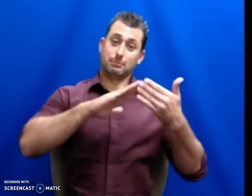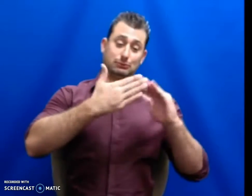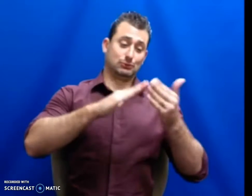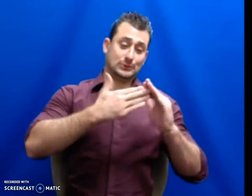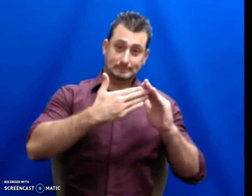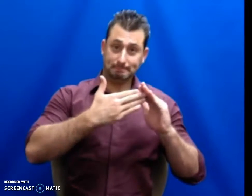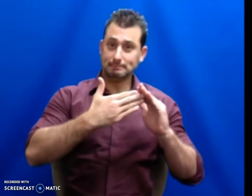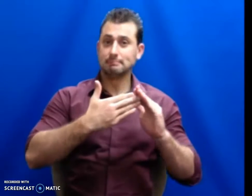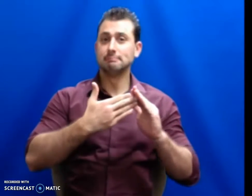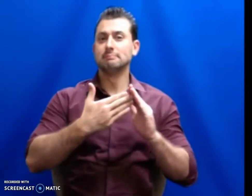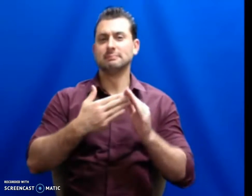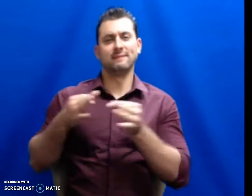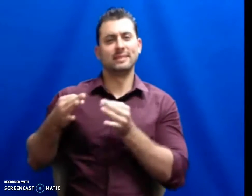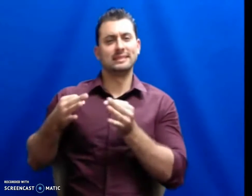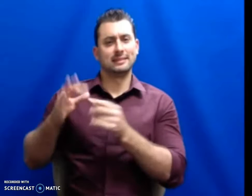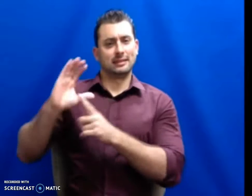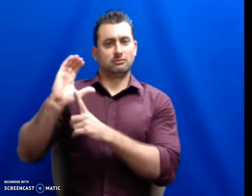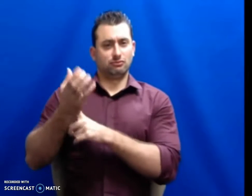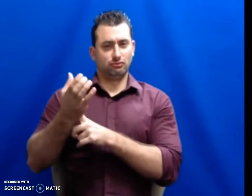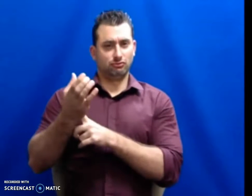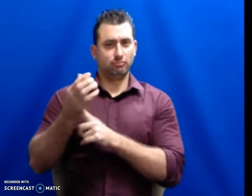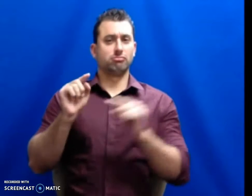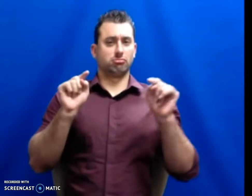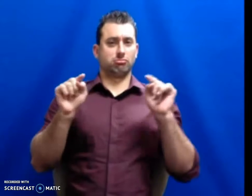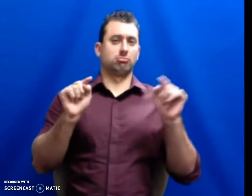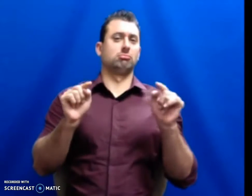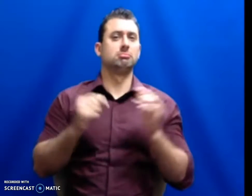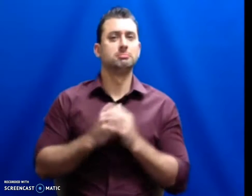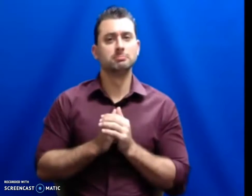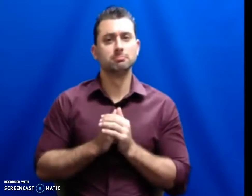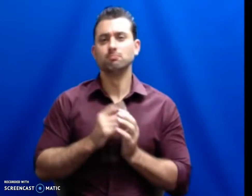Now we're going to talk a little bit about the definition of community and culture.